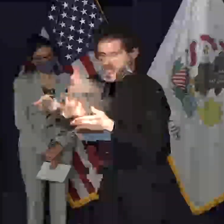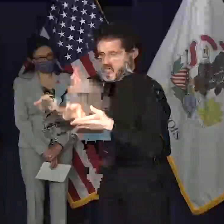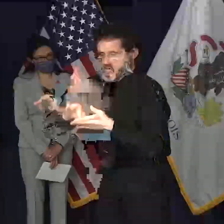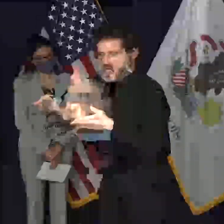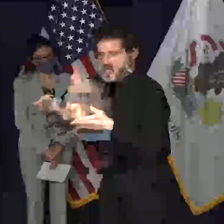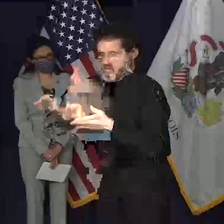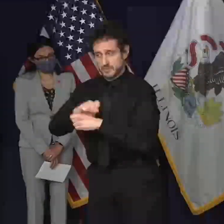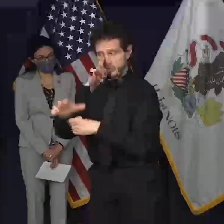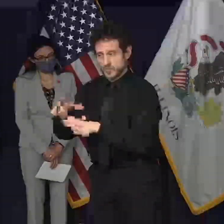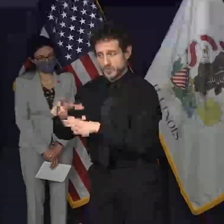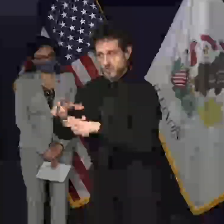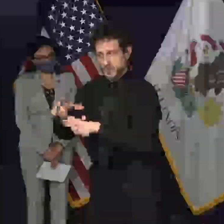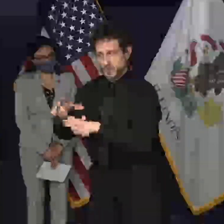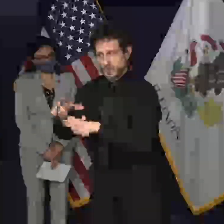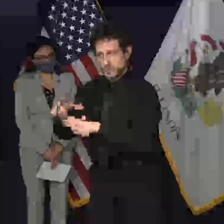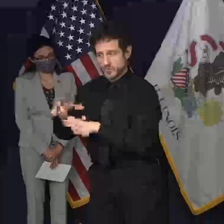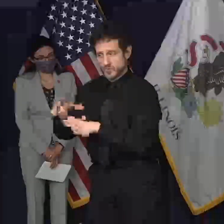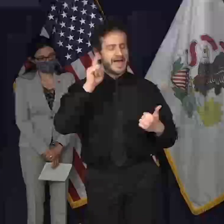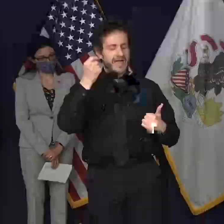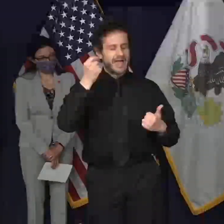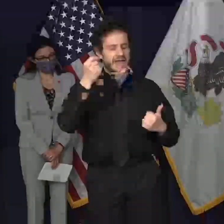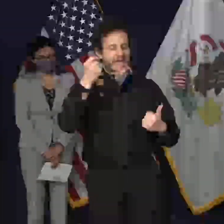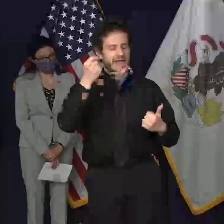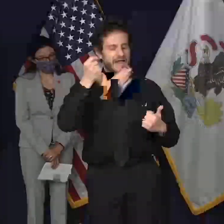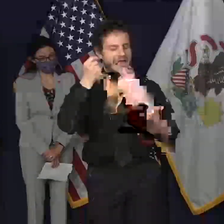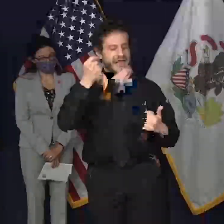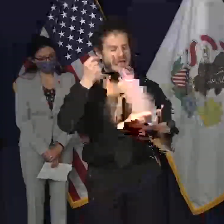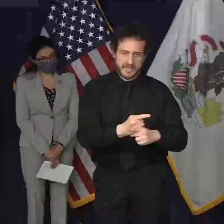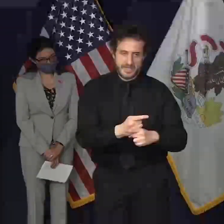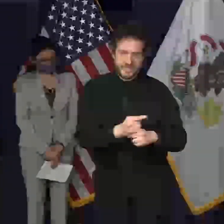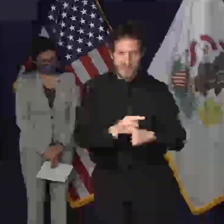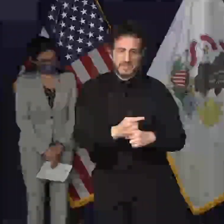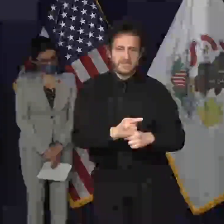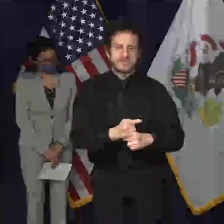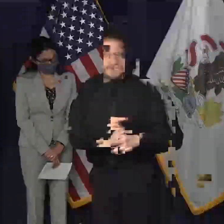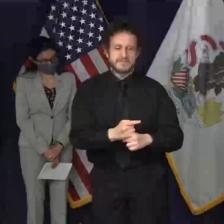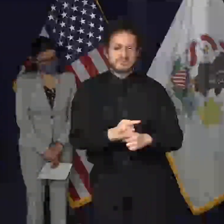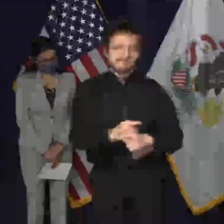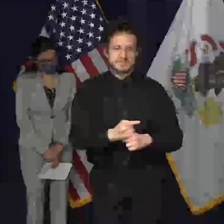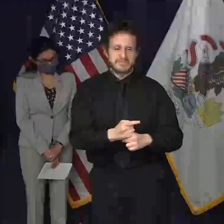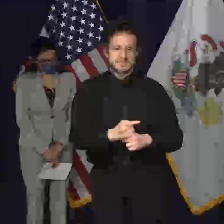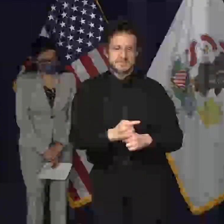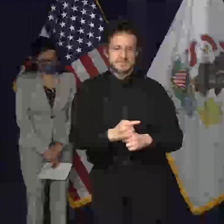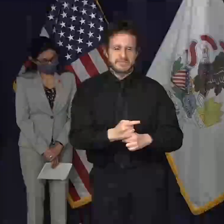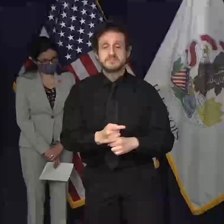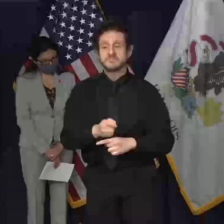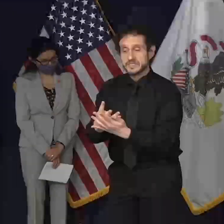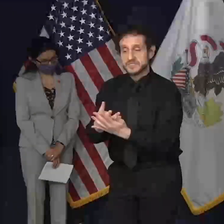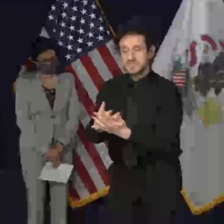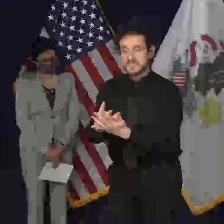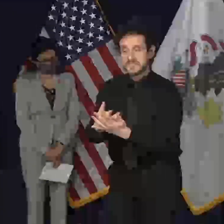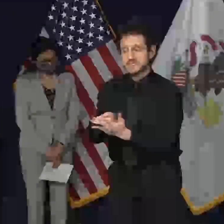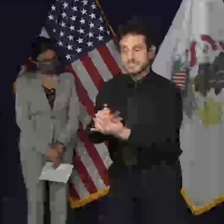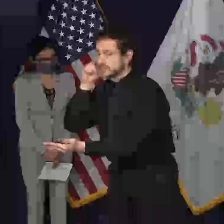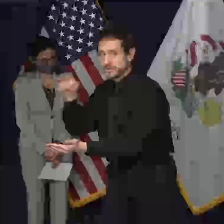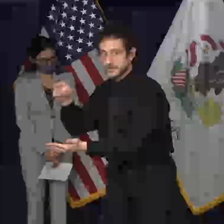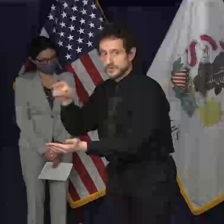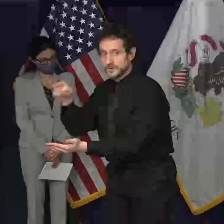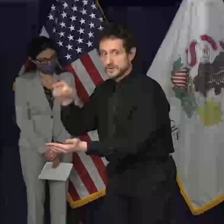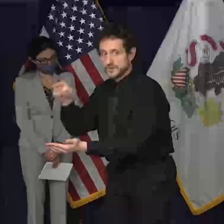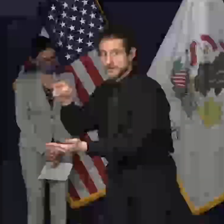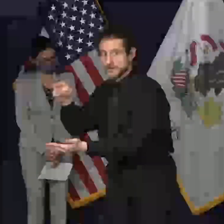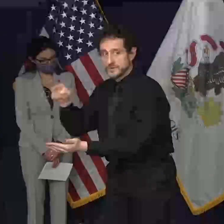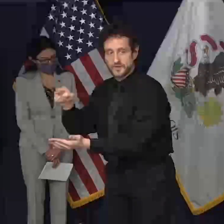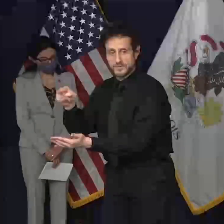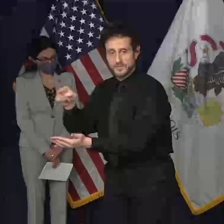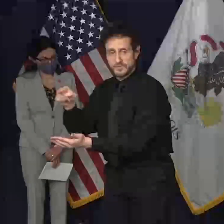Pritzker answered that very, very appropriately. People work there. There are hundreds and thousands of people